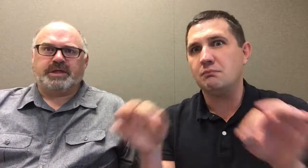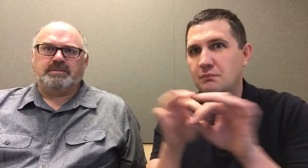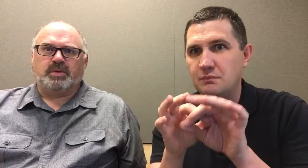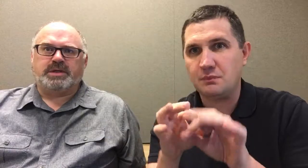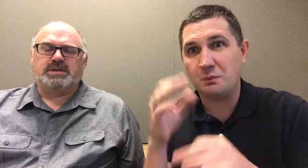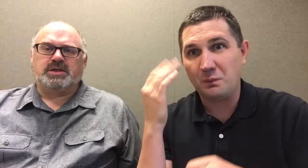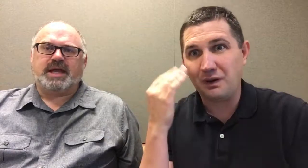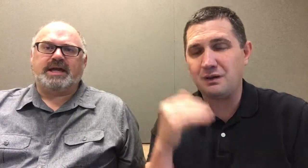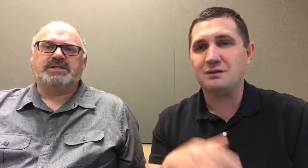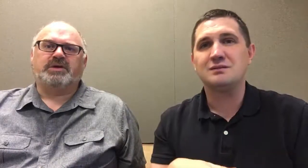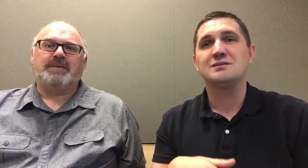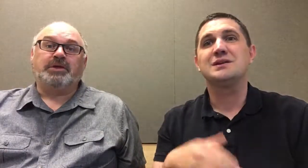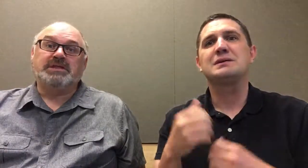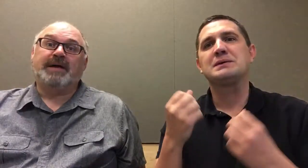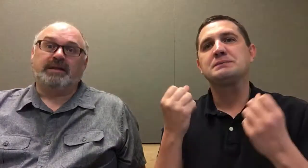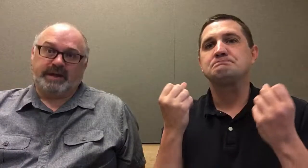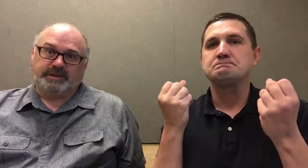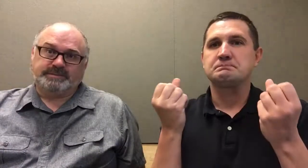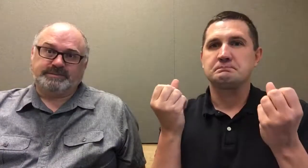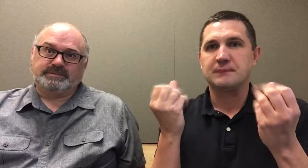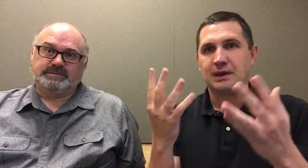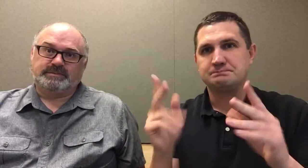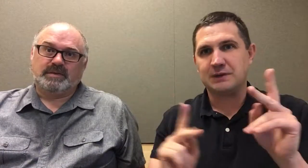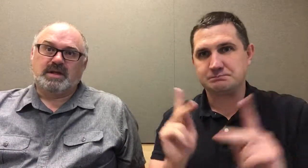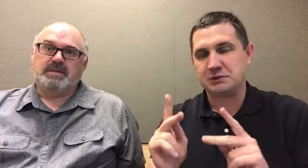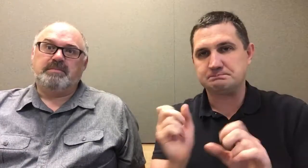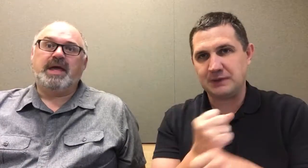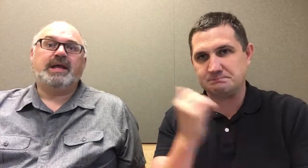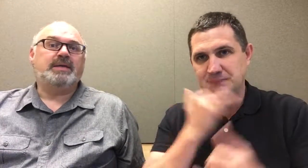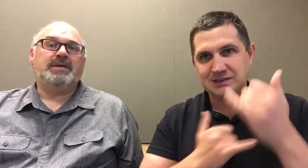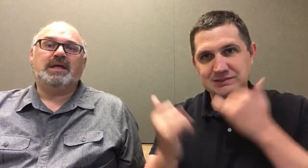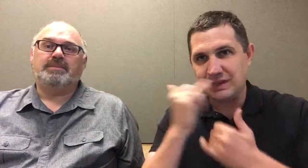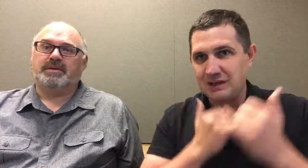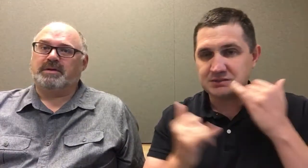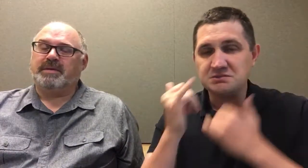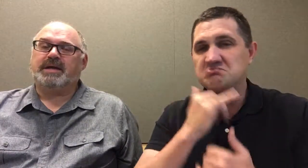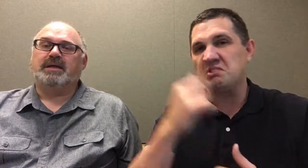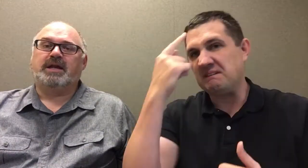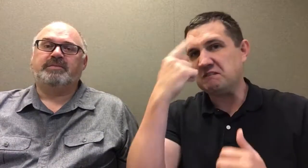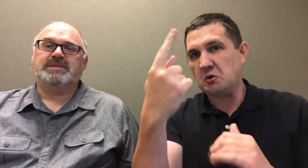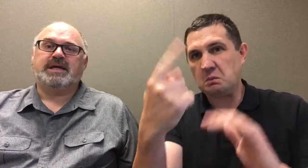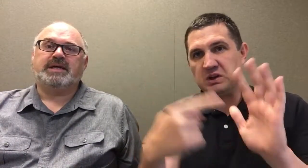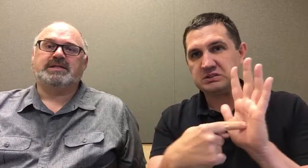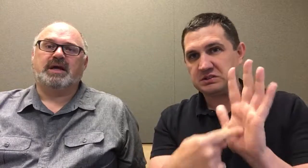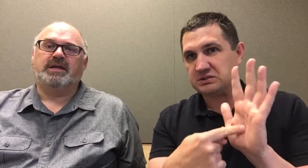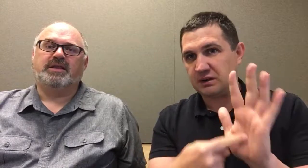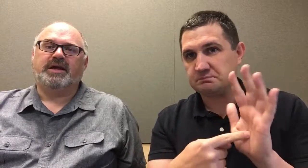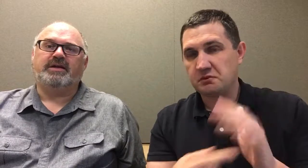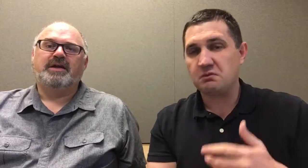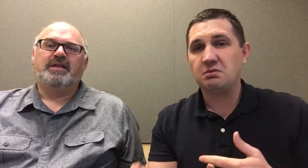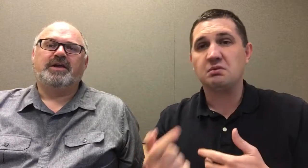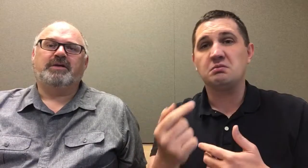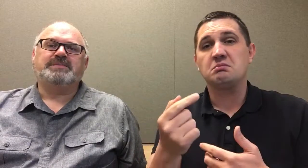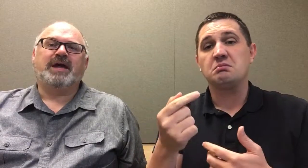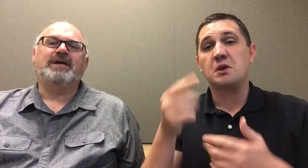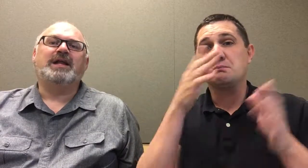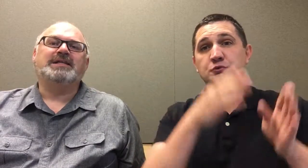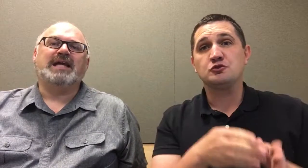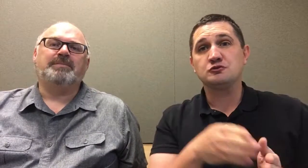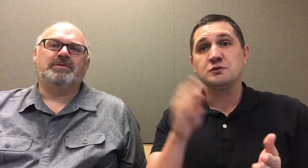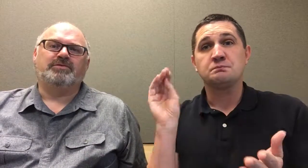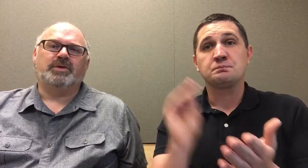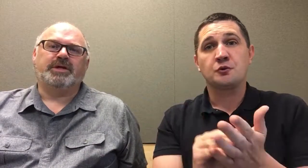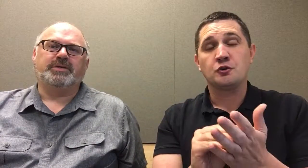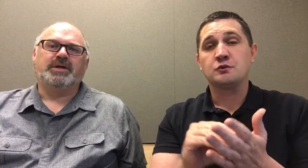thing that's really important to look at is grammar and spelling. Many people make a lot of mistakes on their resume. I've got